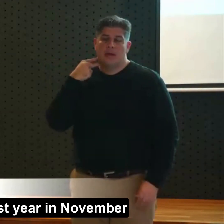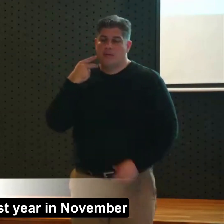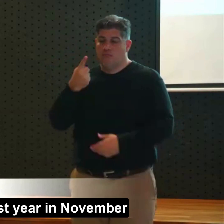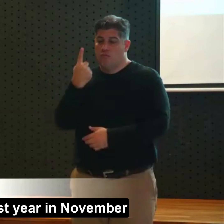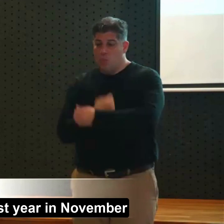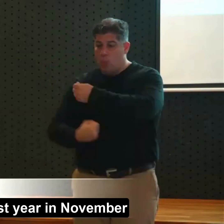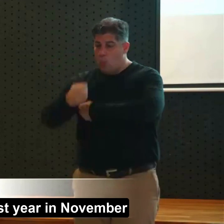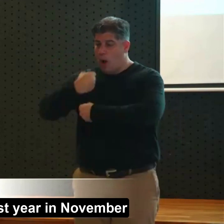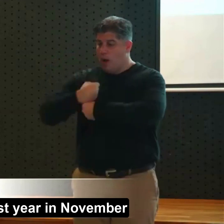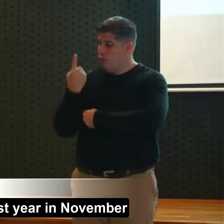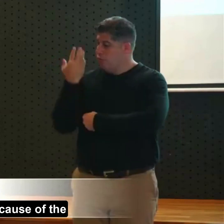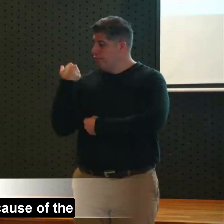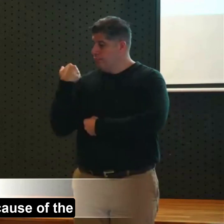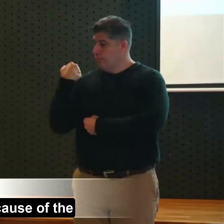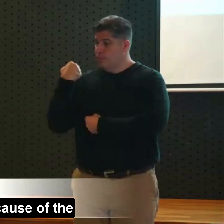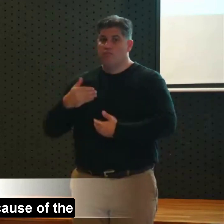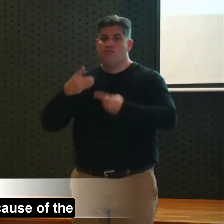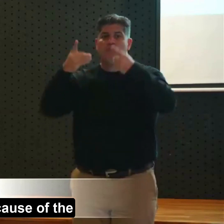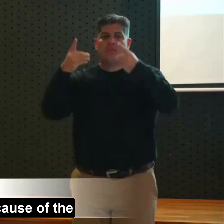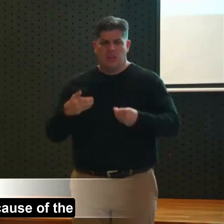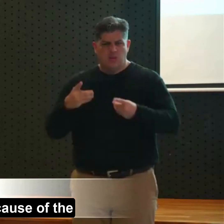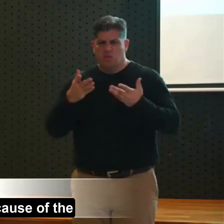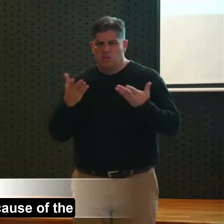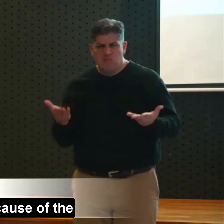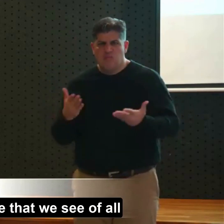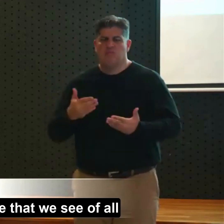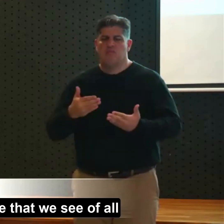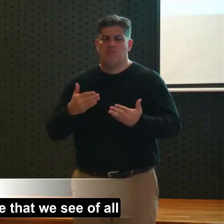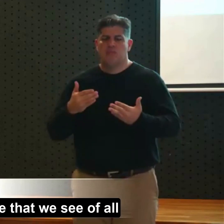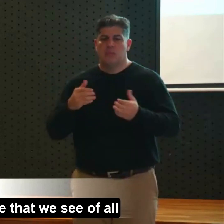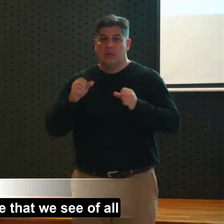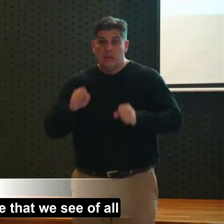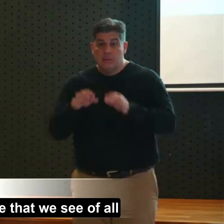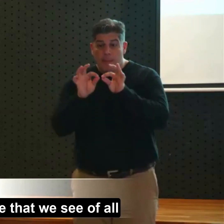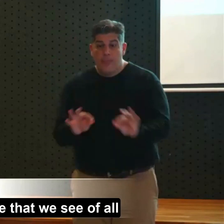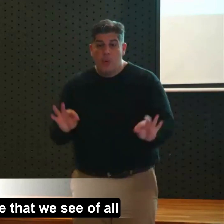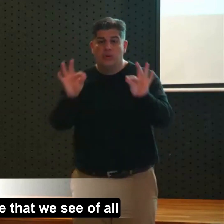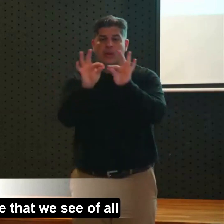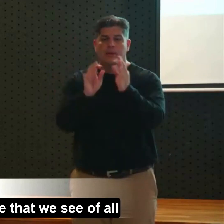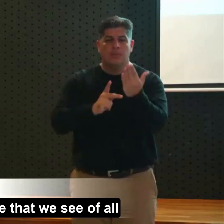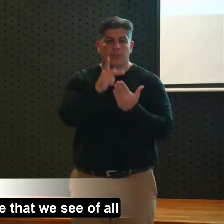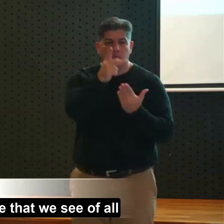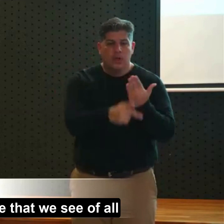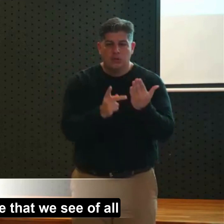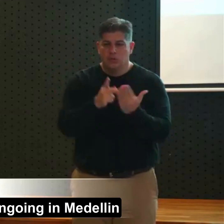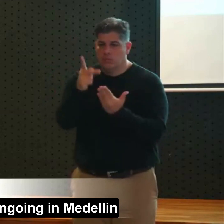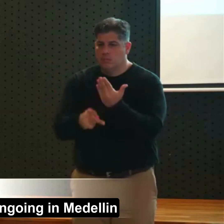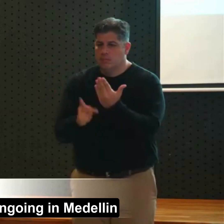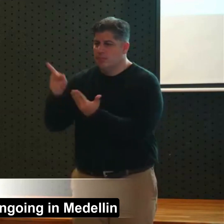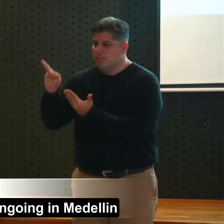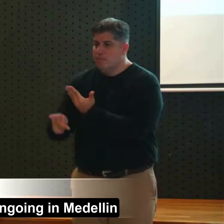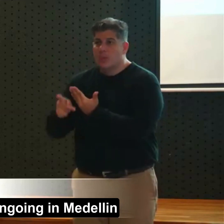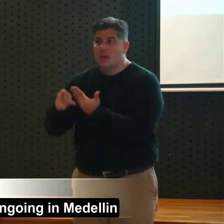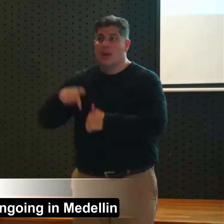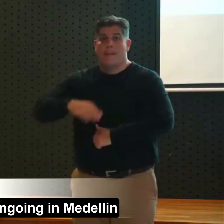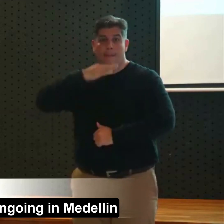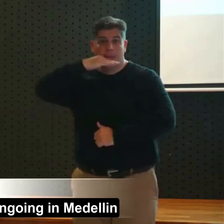last year in November because of the importance that we see of all